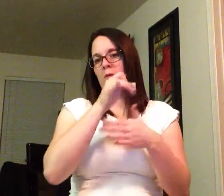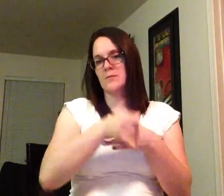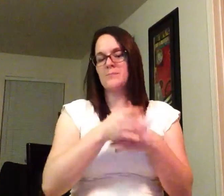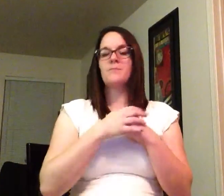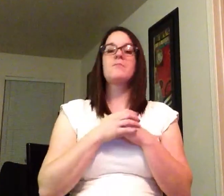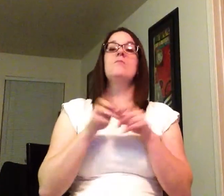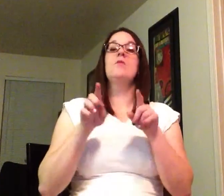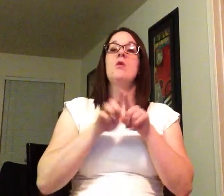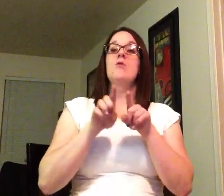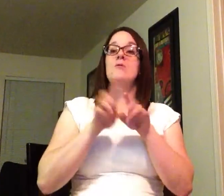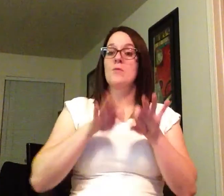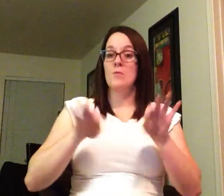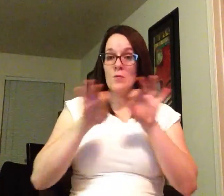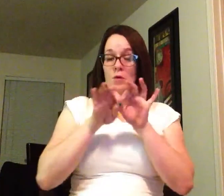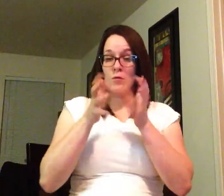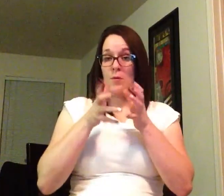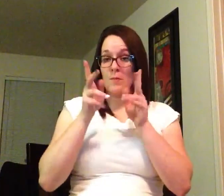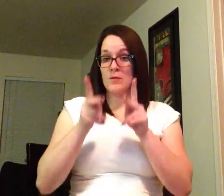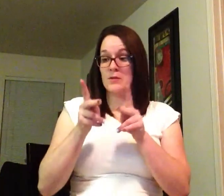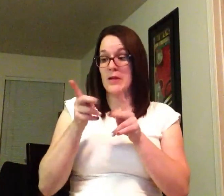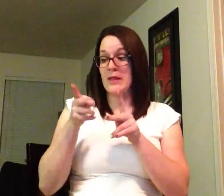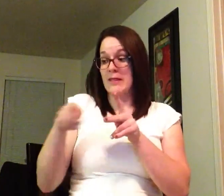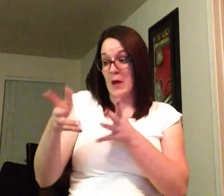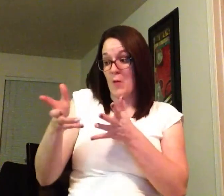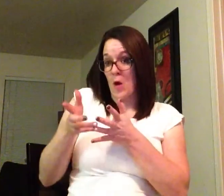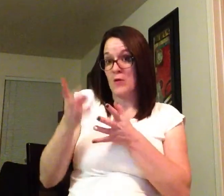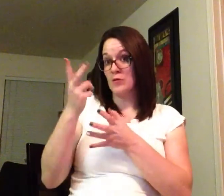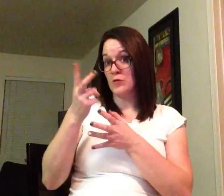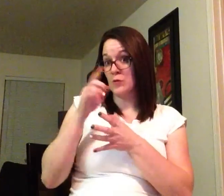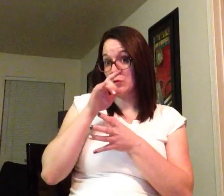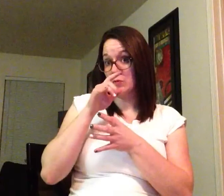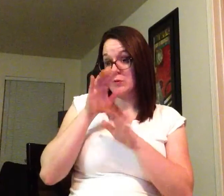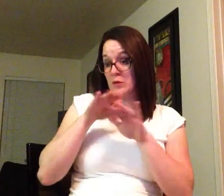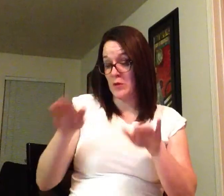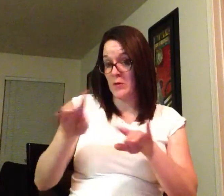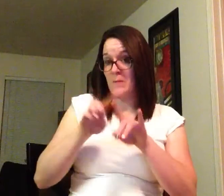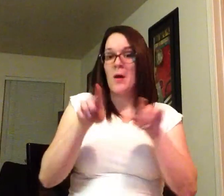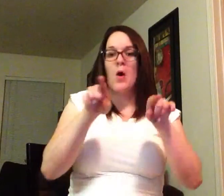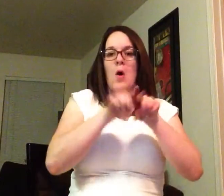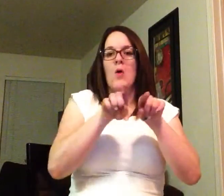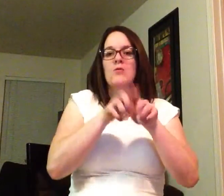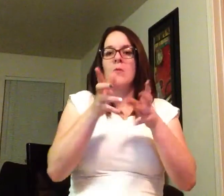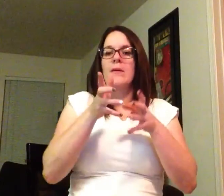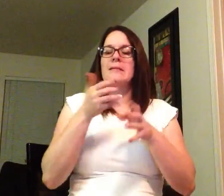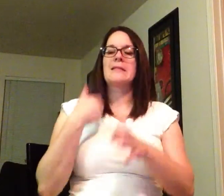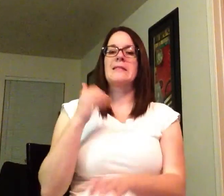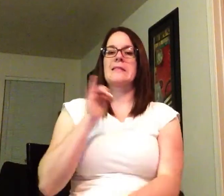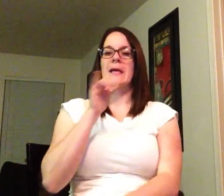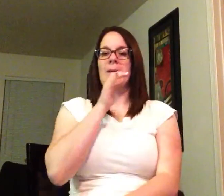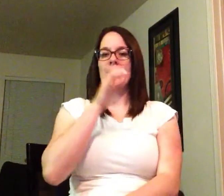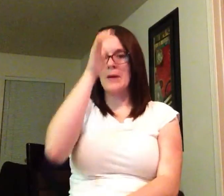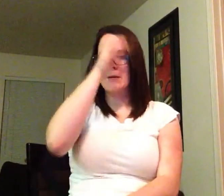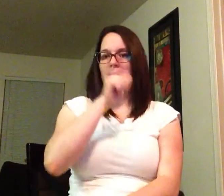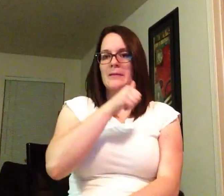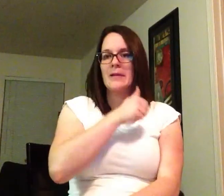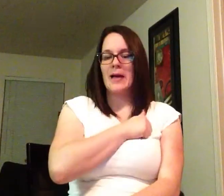only wanted 2 children, but was going to have the same attitude toward parenting that I do. So somebody who was going to be totally okay with forcing our child to start taking piano